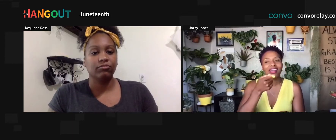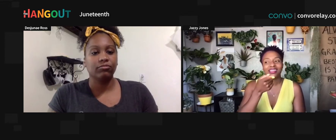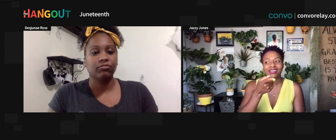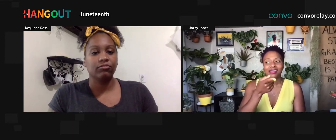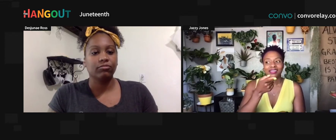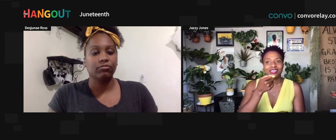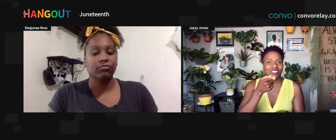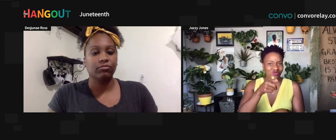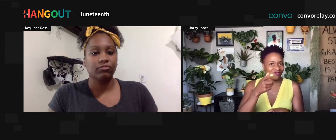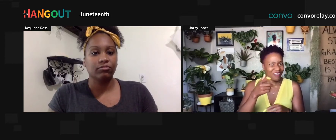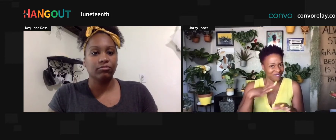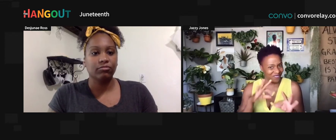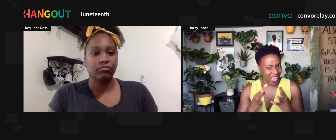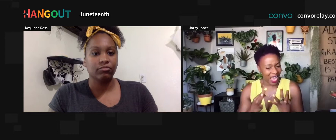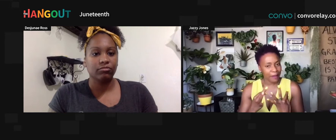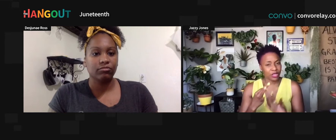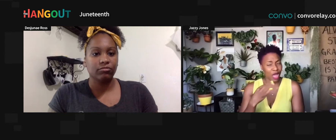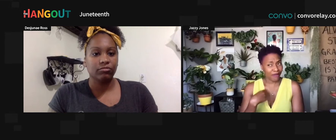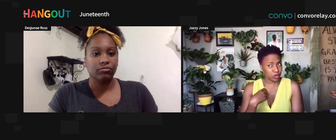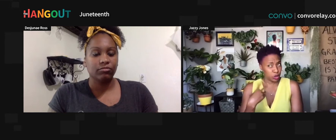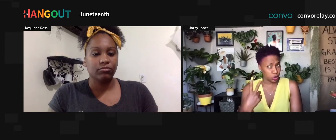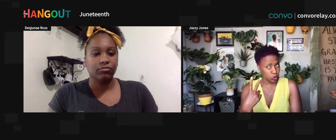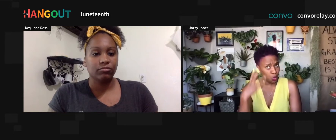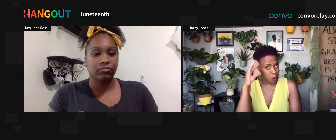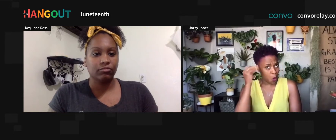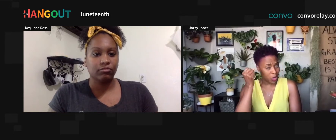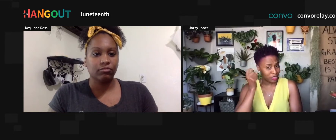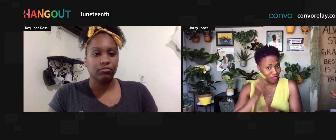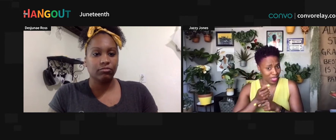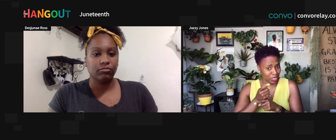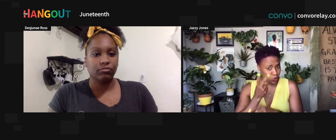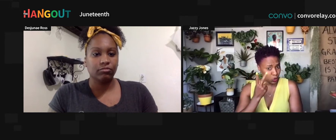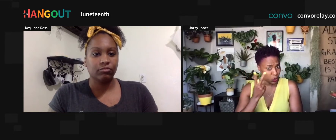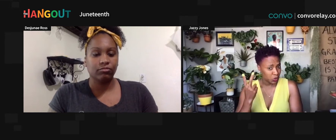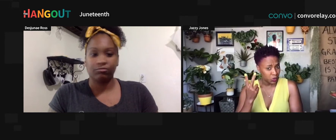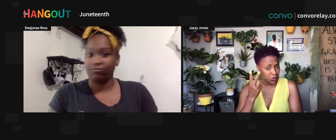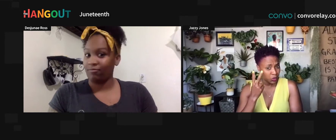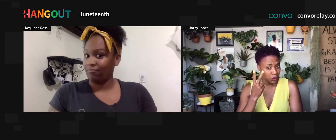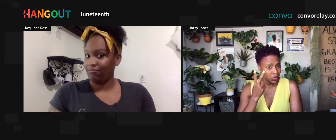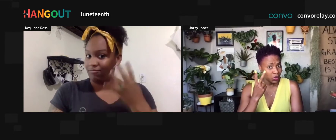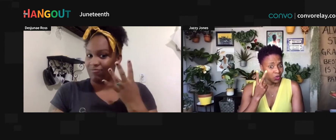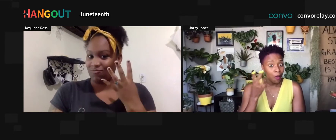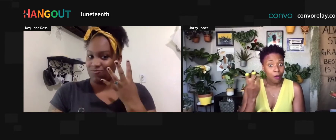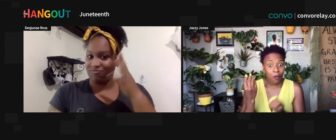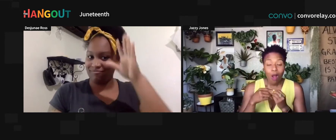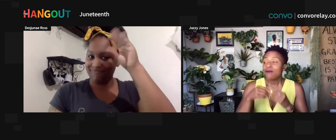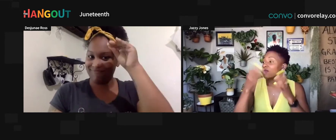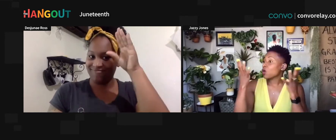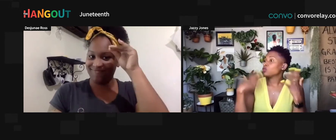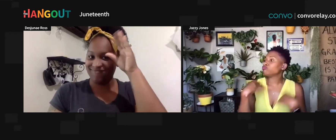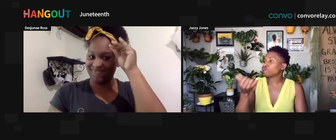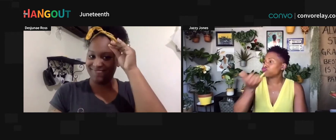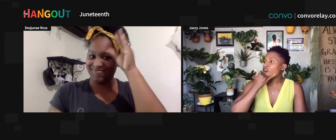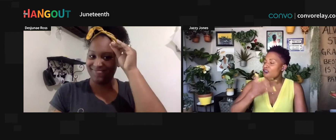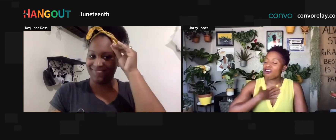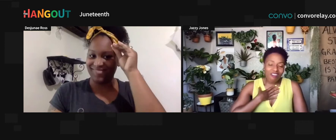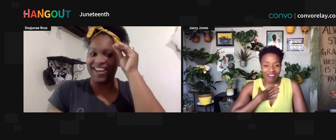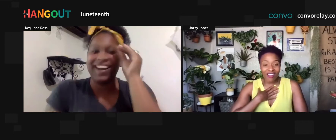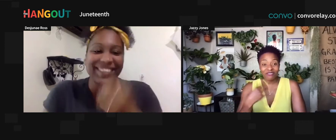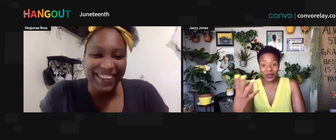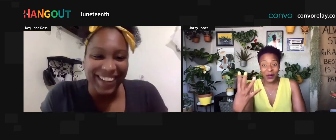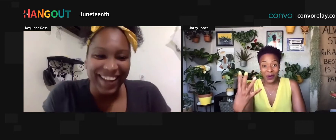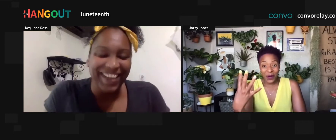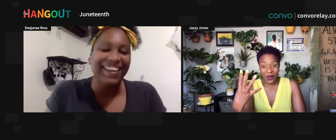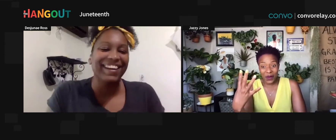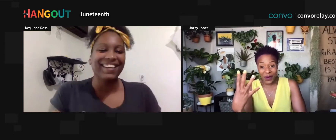Well, there's a second part to my question I wanted to ask you. In terms of your family, you have two boys?